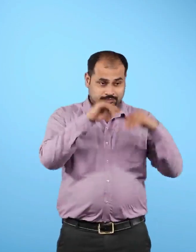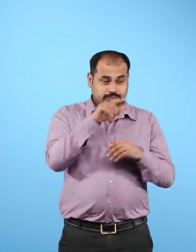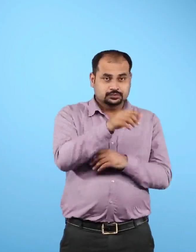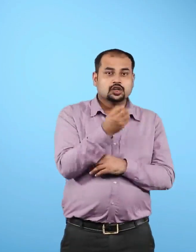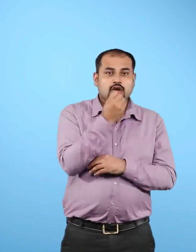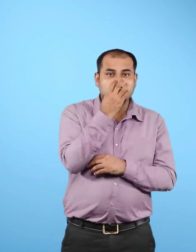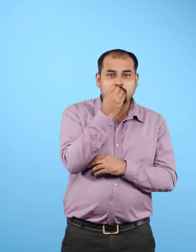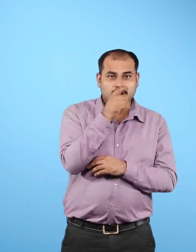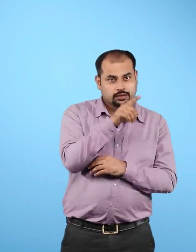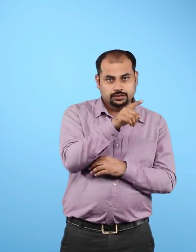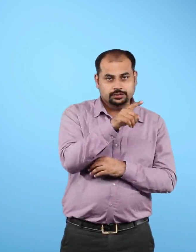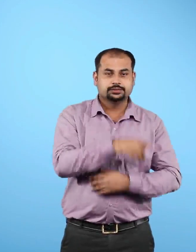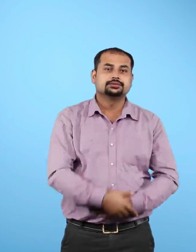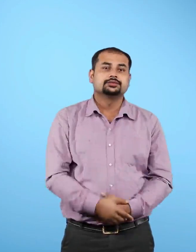Hong Kong.